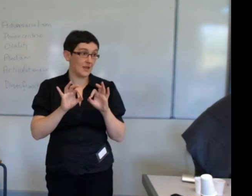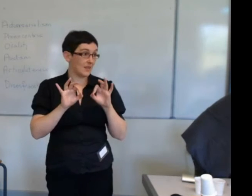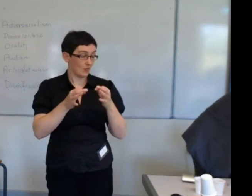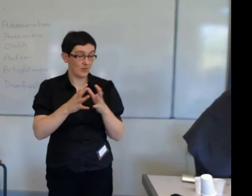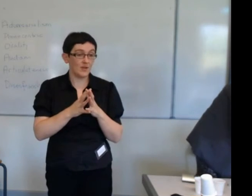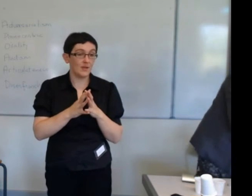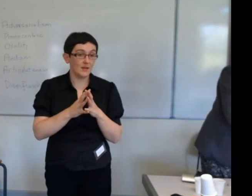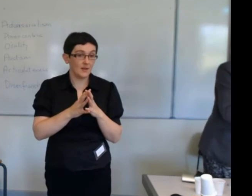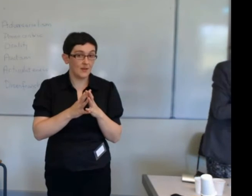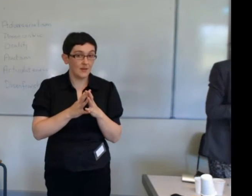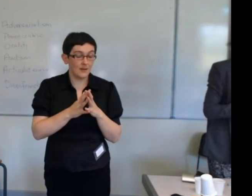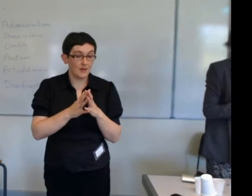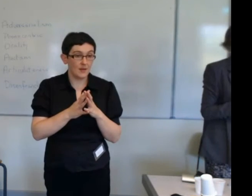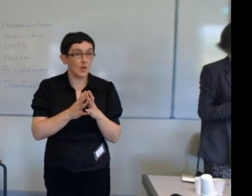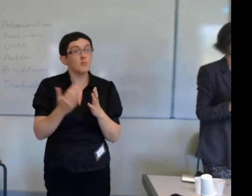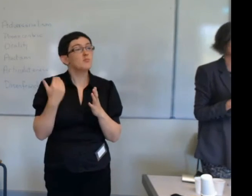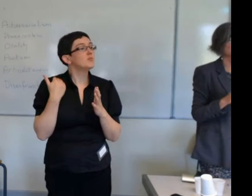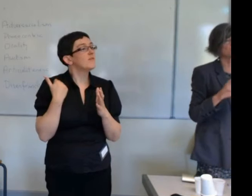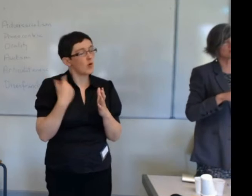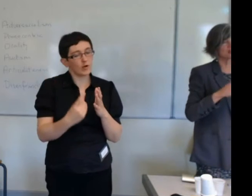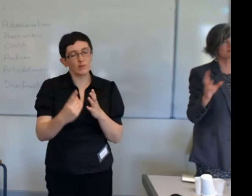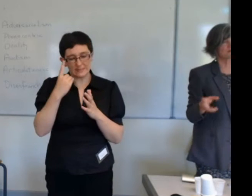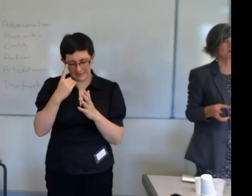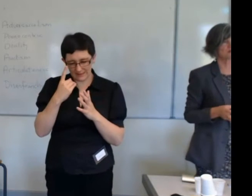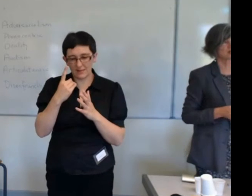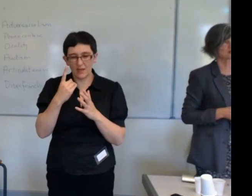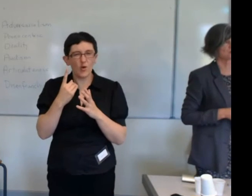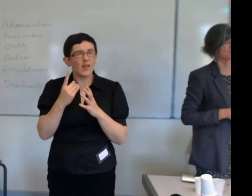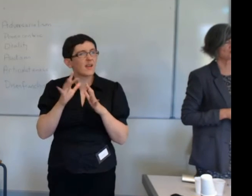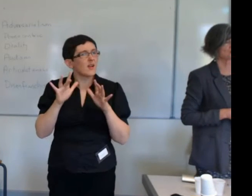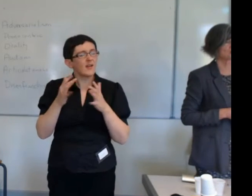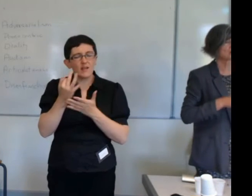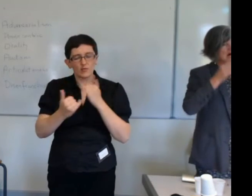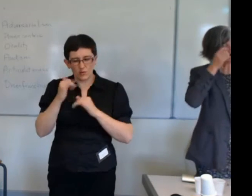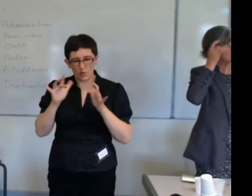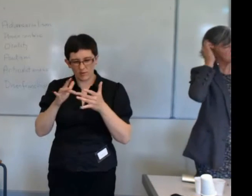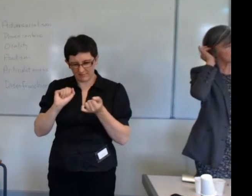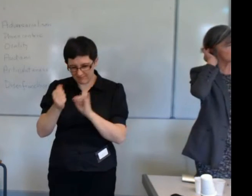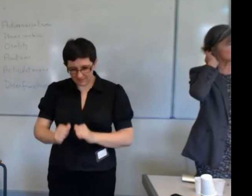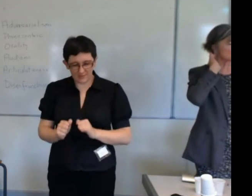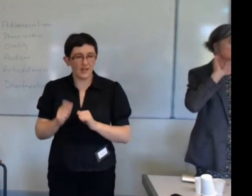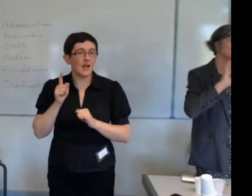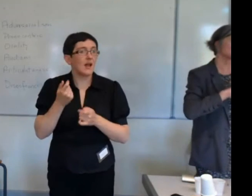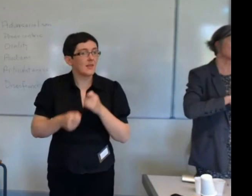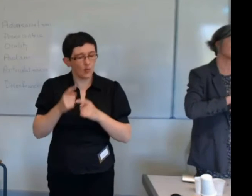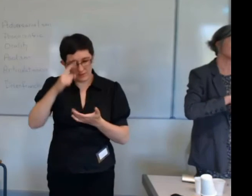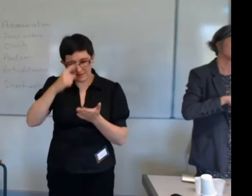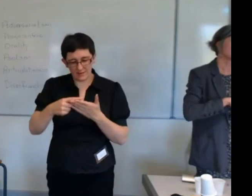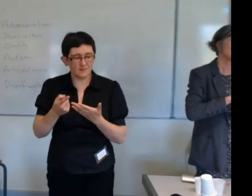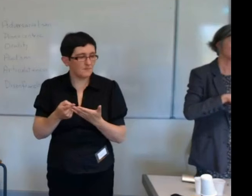What we had done before is we had redeveloped our website a number of years ago, and we decided that we would look at, we have kind